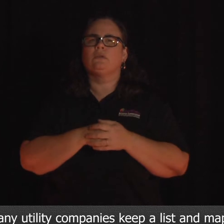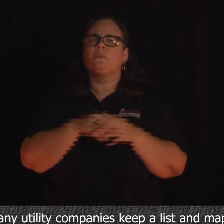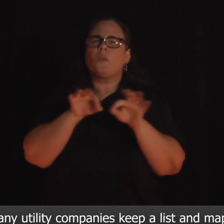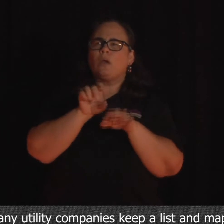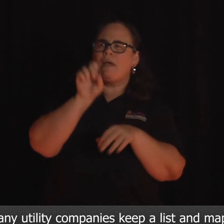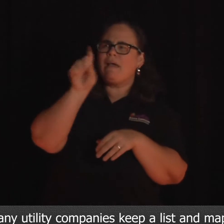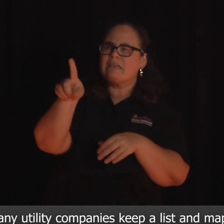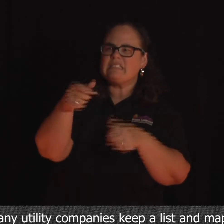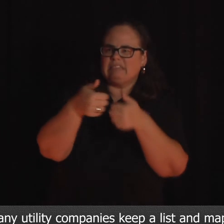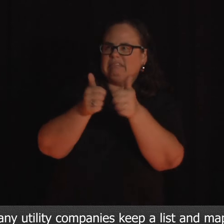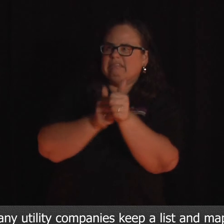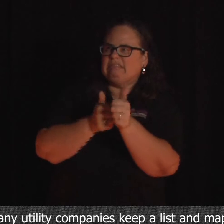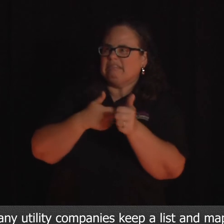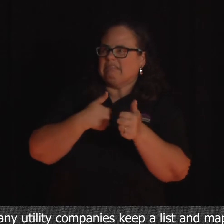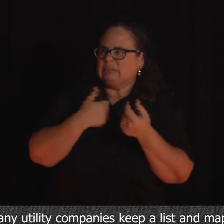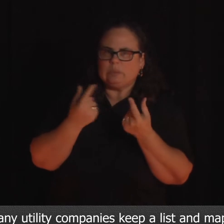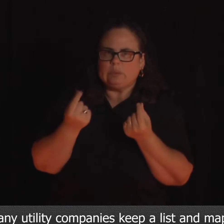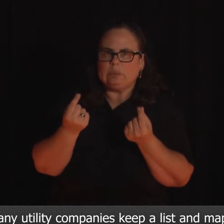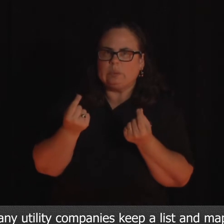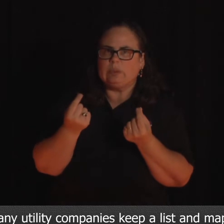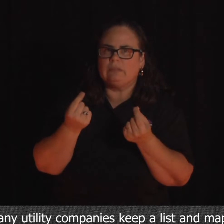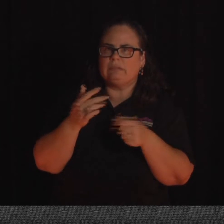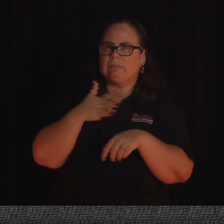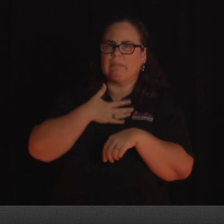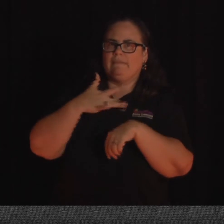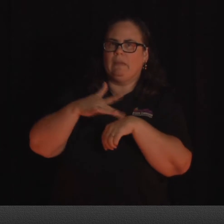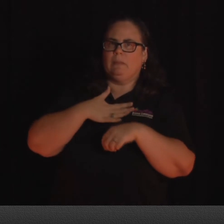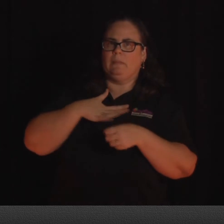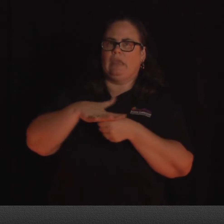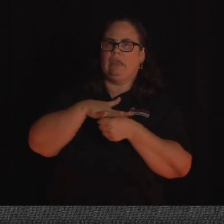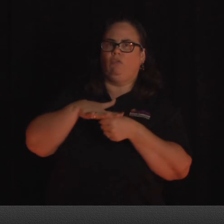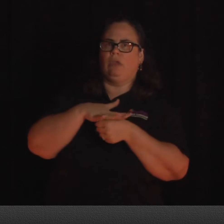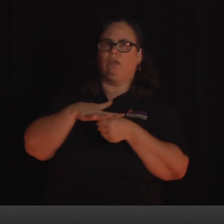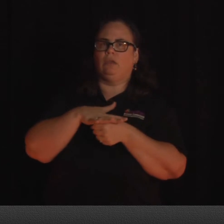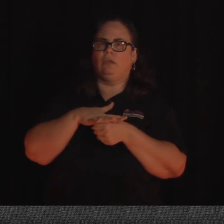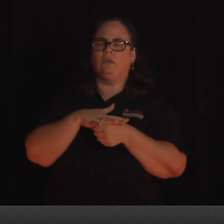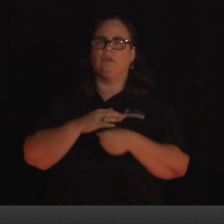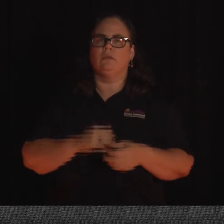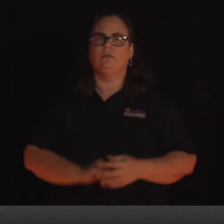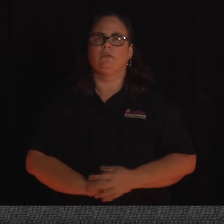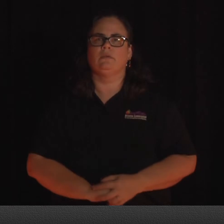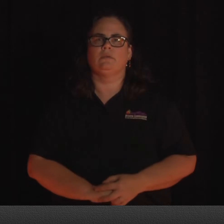Ask what alternatives are available in your area.